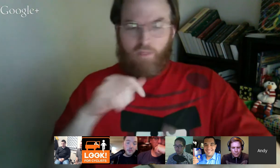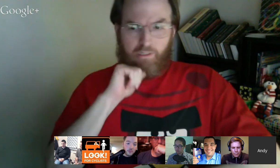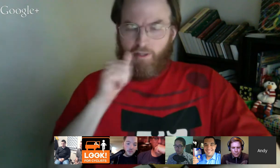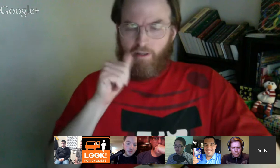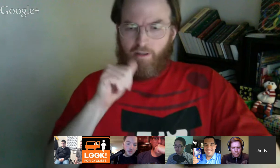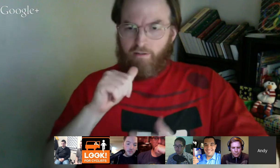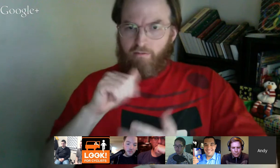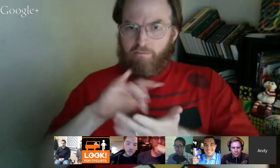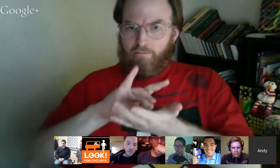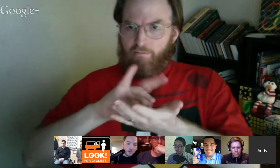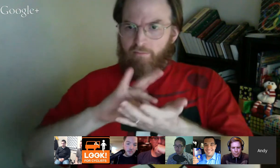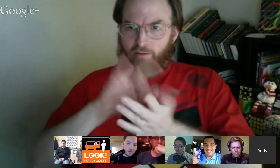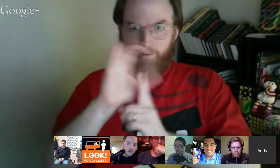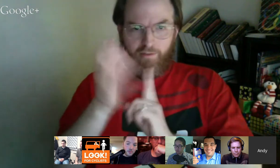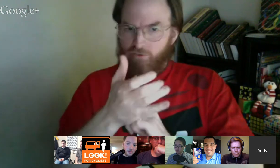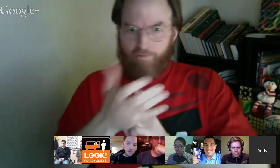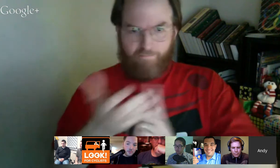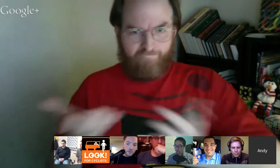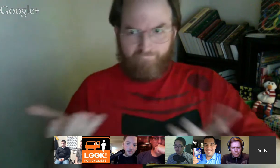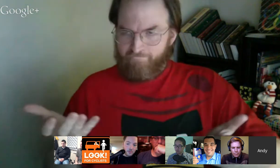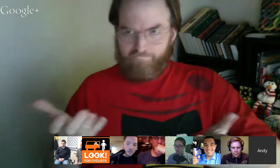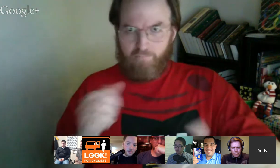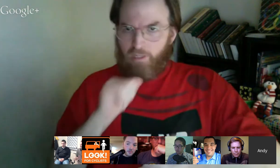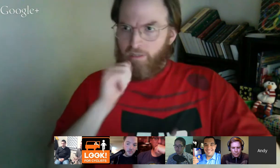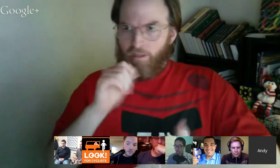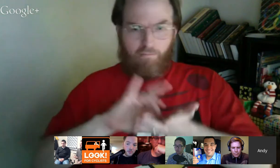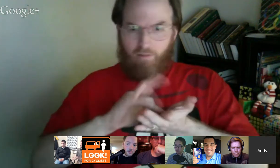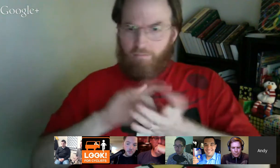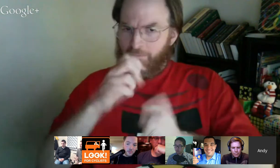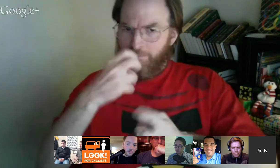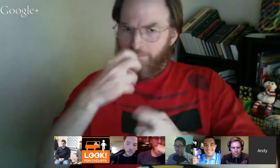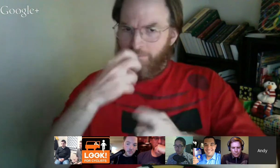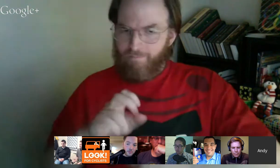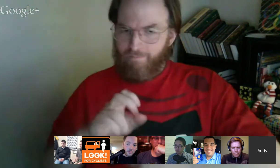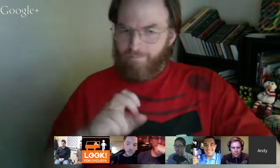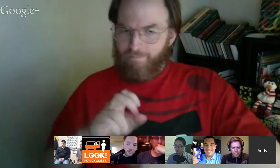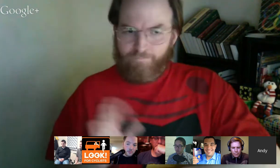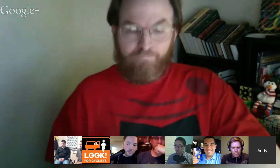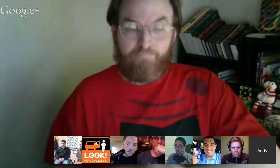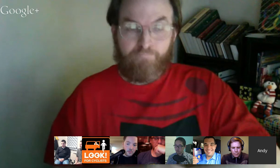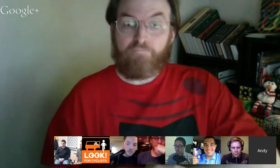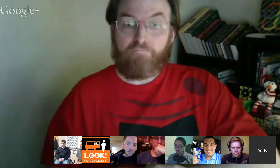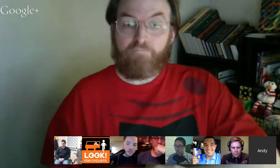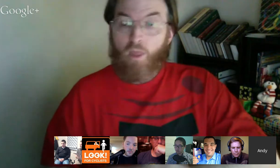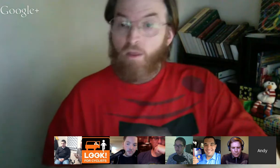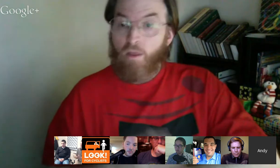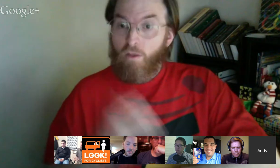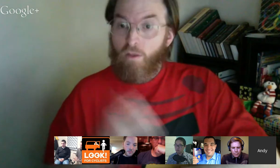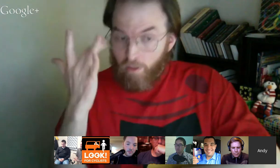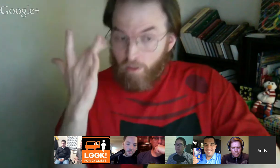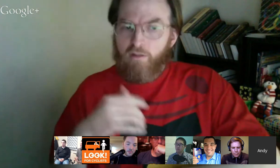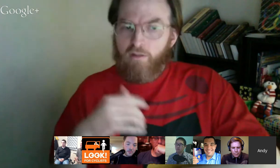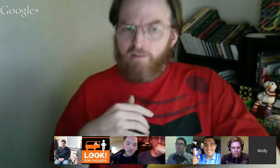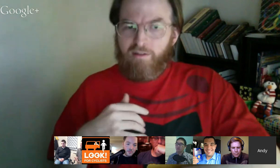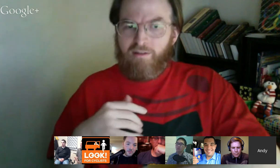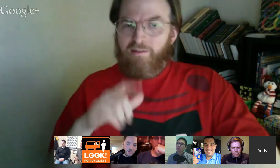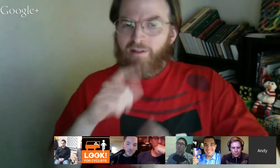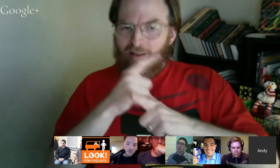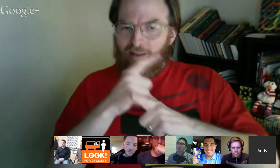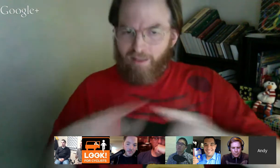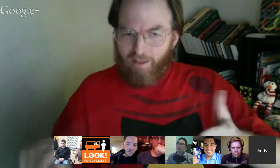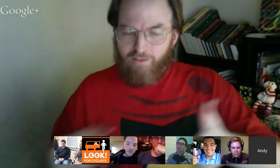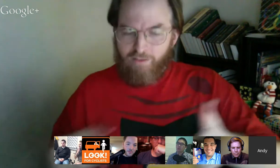it's an identity. It's not some kind of medical condition that I need to worry about. It's not a medical problem. It's